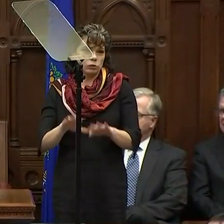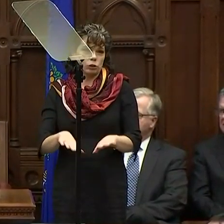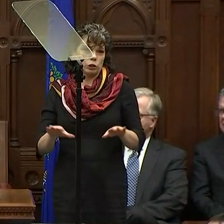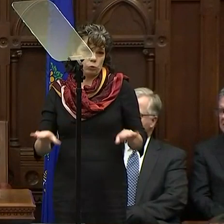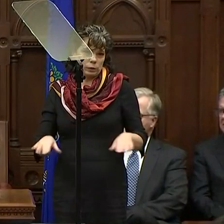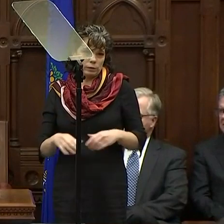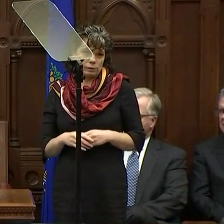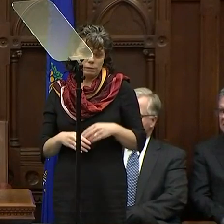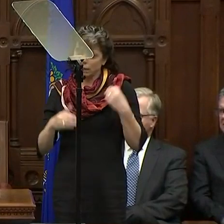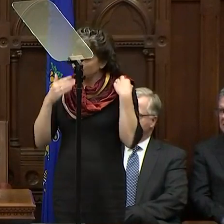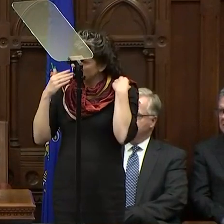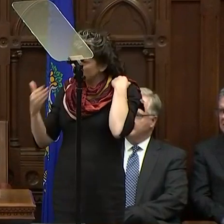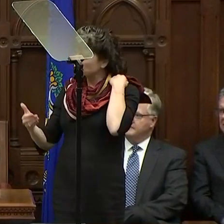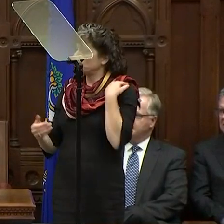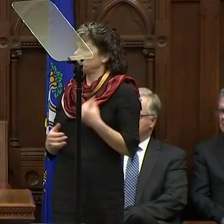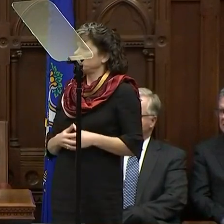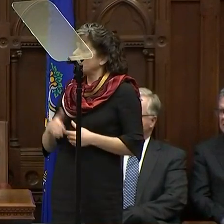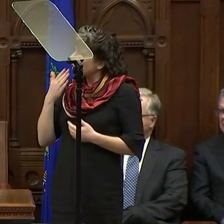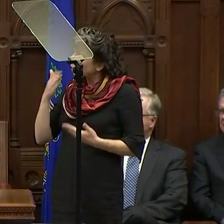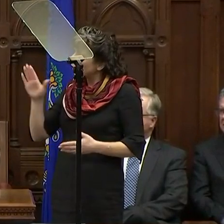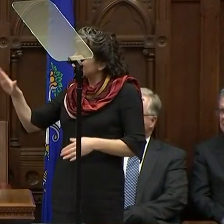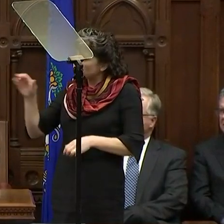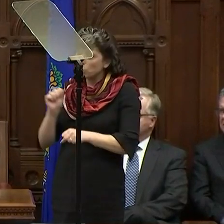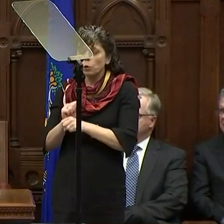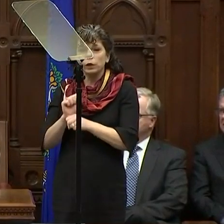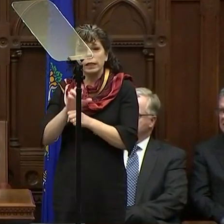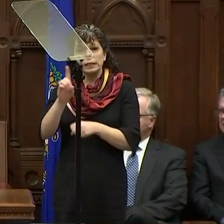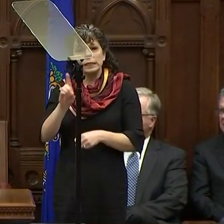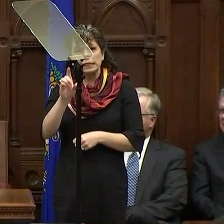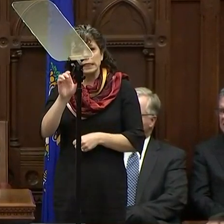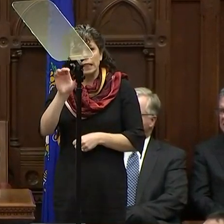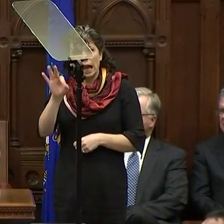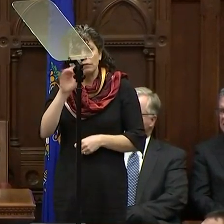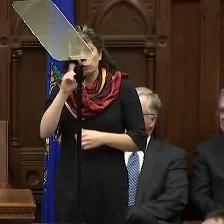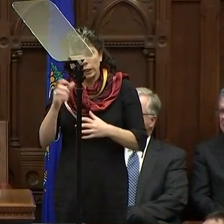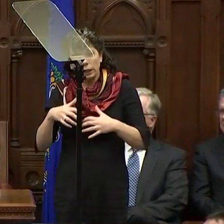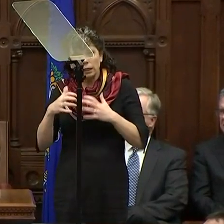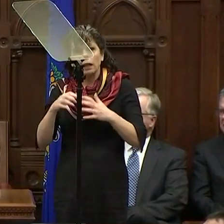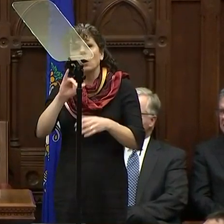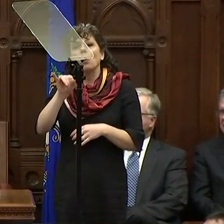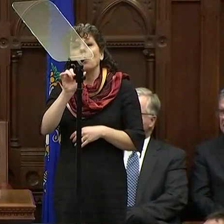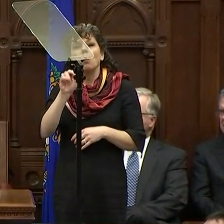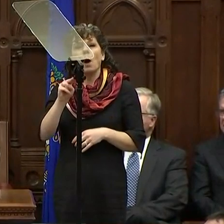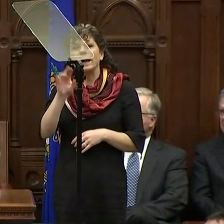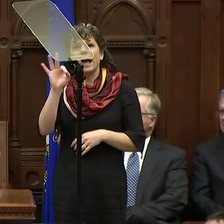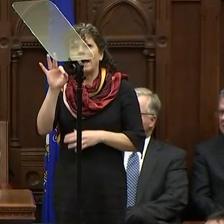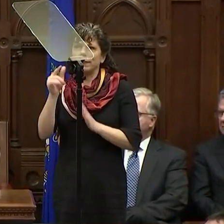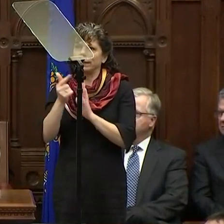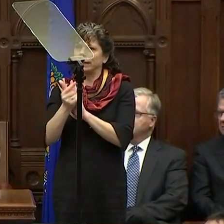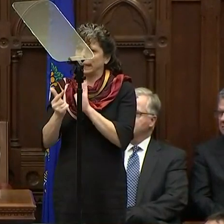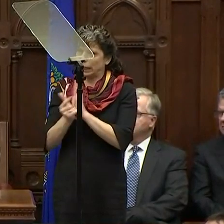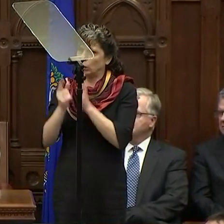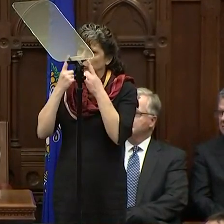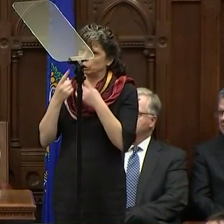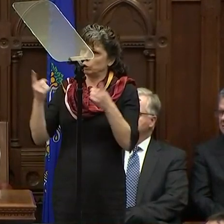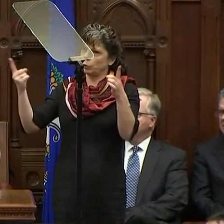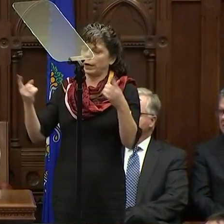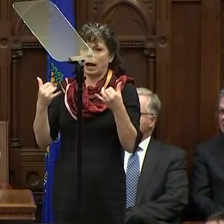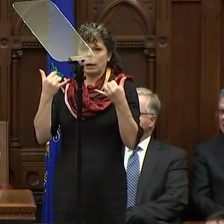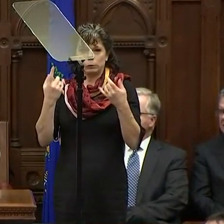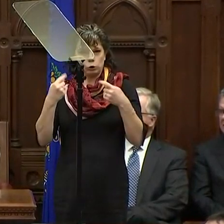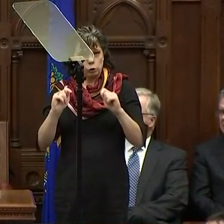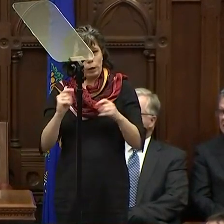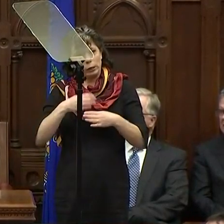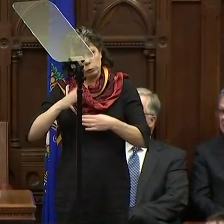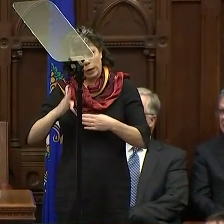And thank you. You're working at DCF, going to get us out from under that 1F legal decree. I'm trying to end this litigation one